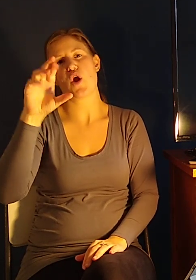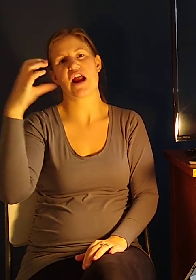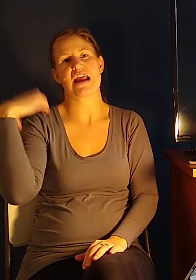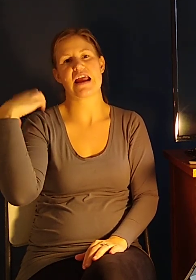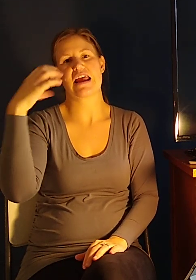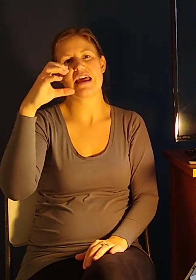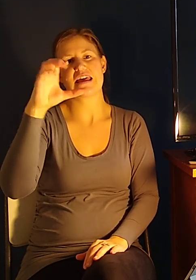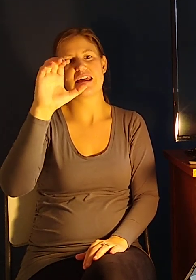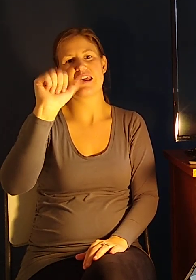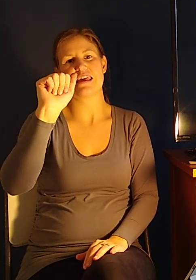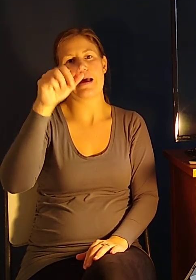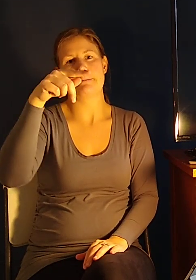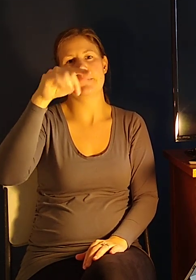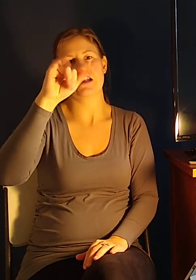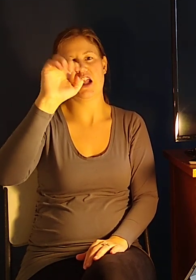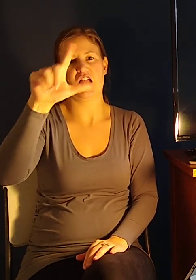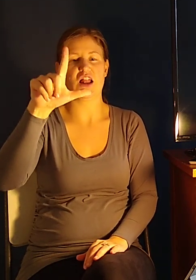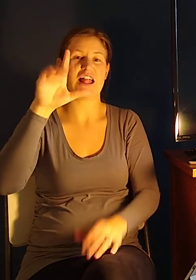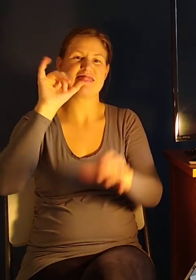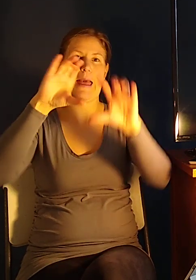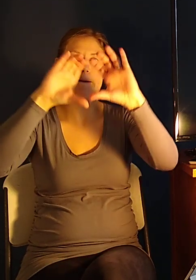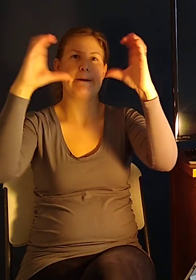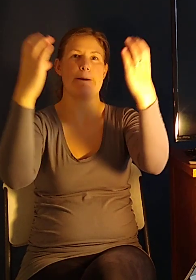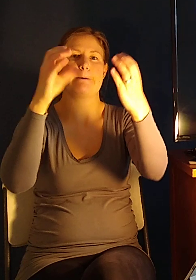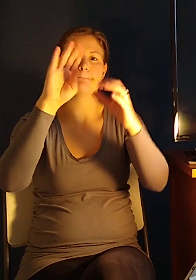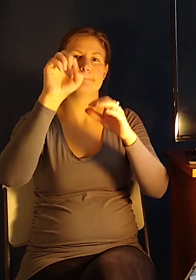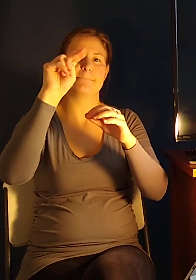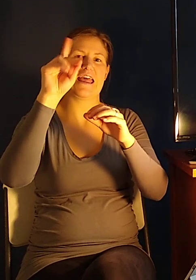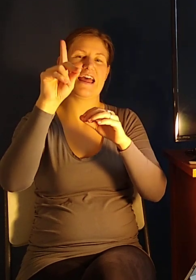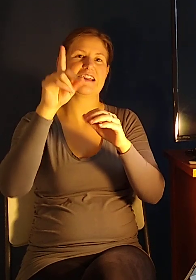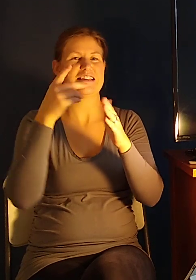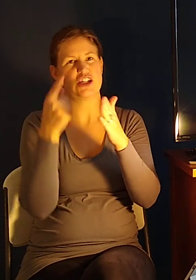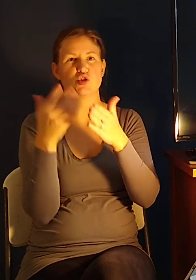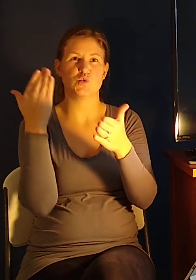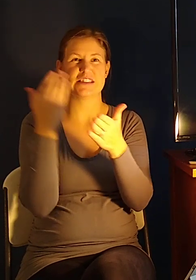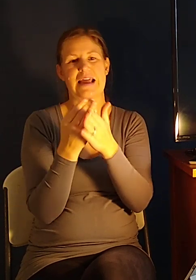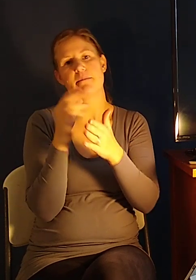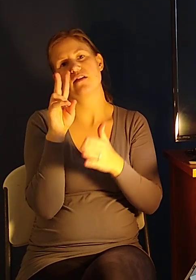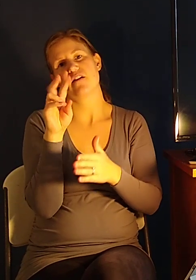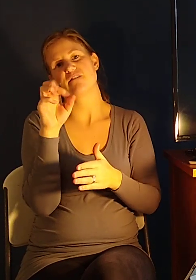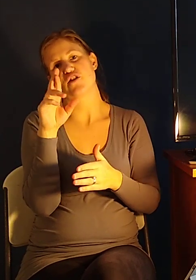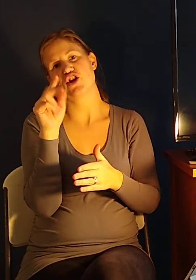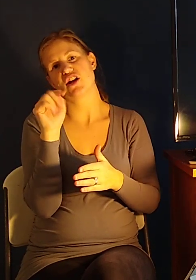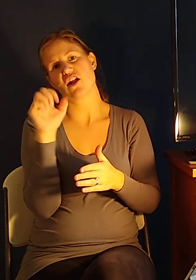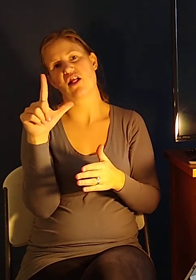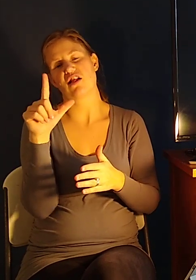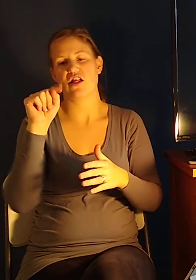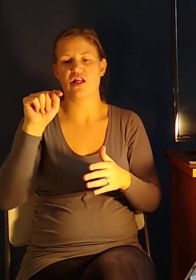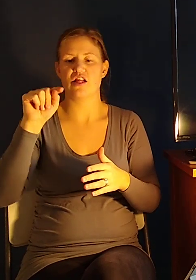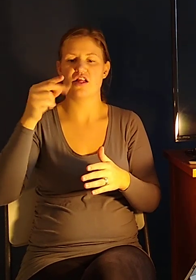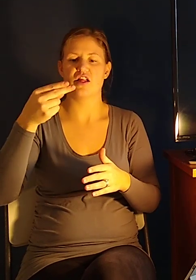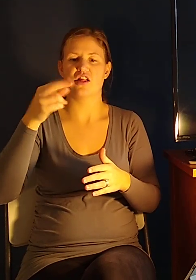And this band, it's basically put there to stop the vertical thrust. This design of the